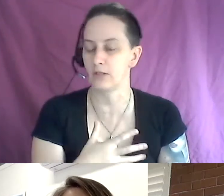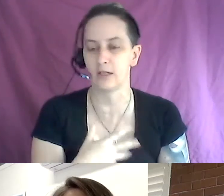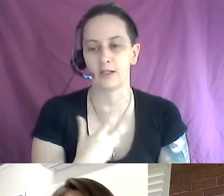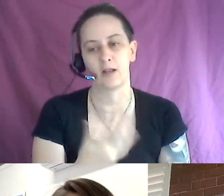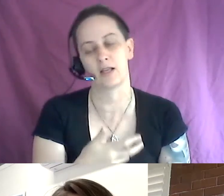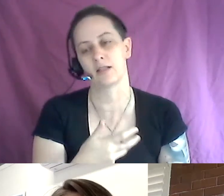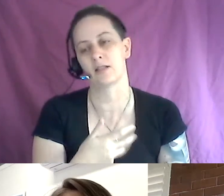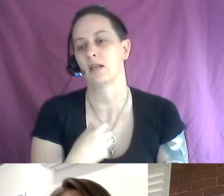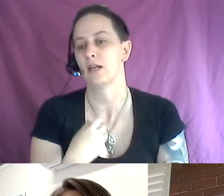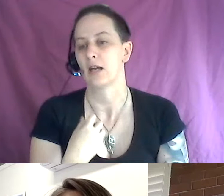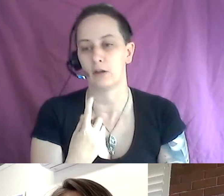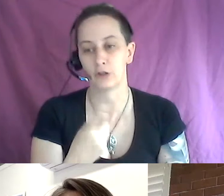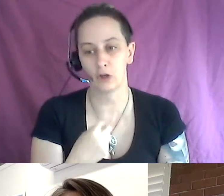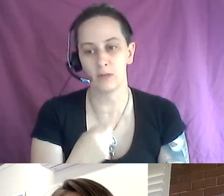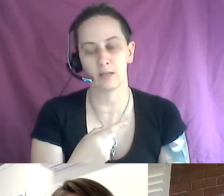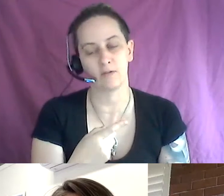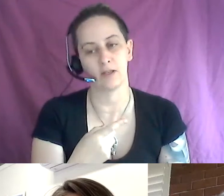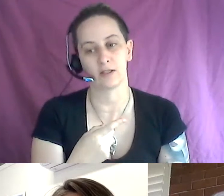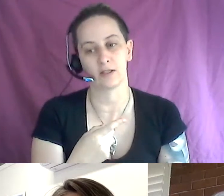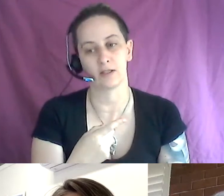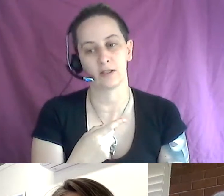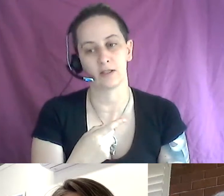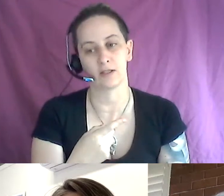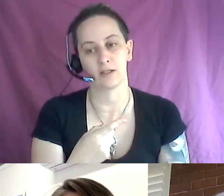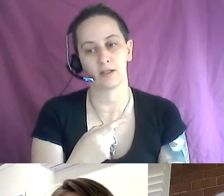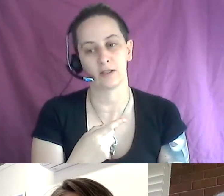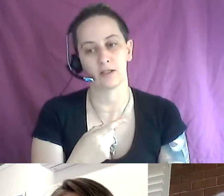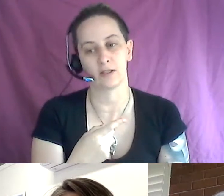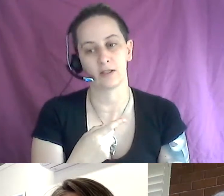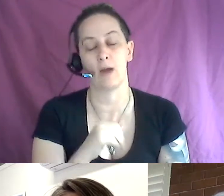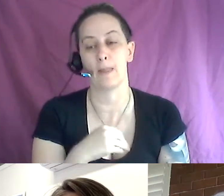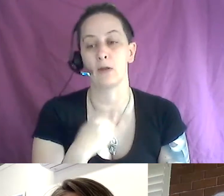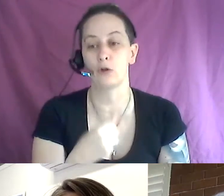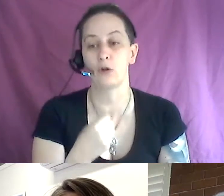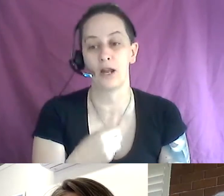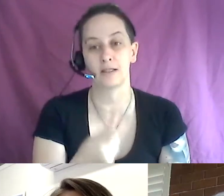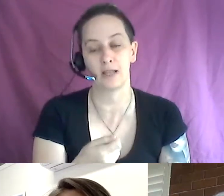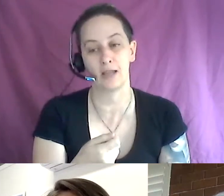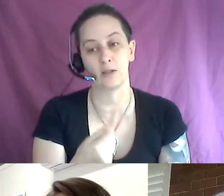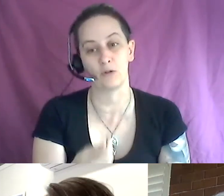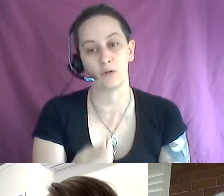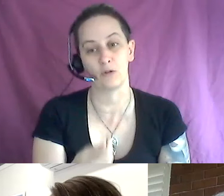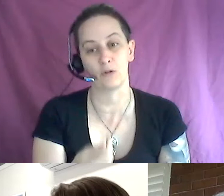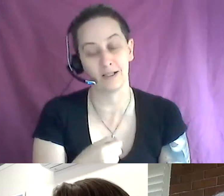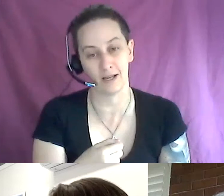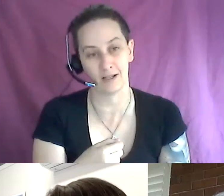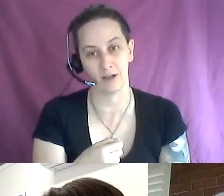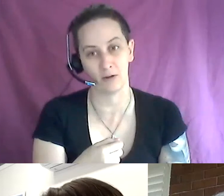been using it and it's fantastic. And they'll show me some of their signs and they are all ASL, and they do not understand that what they're doing is